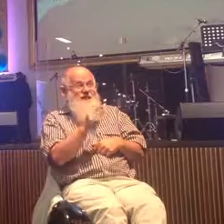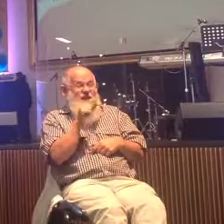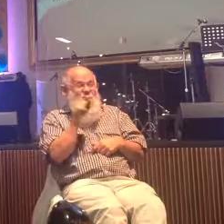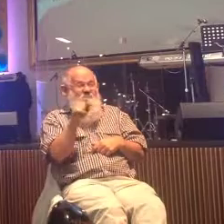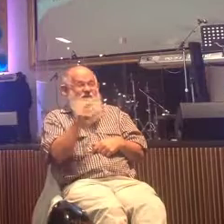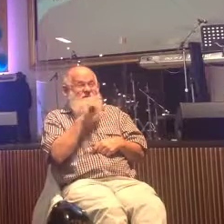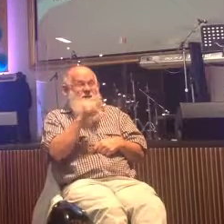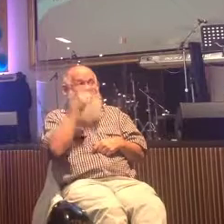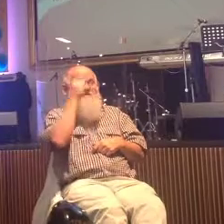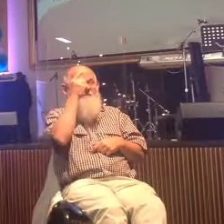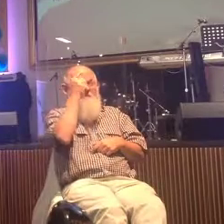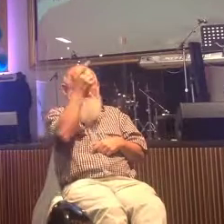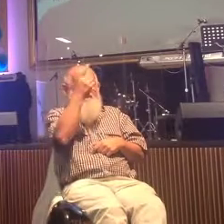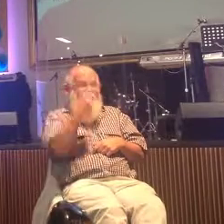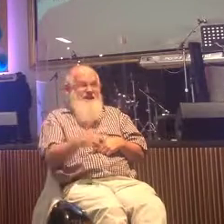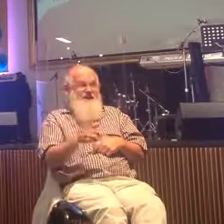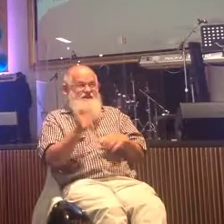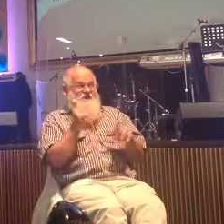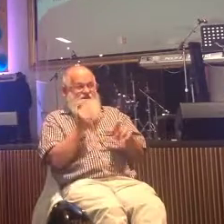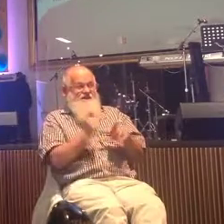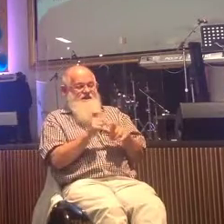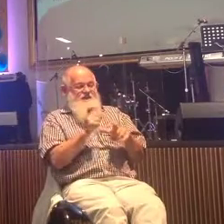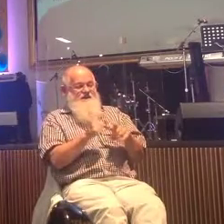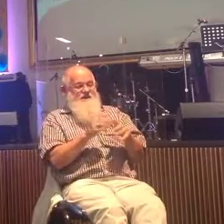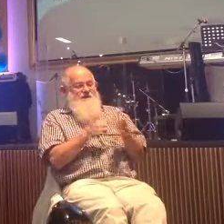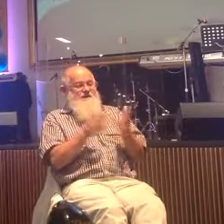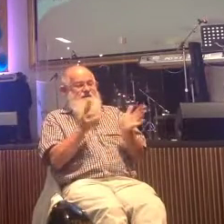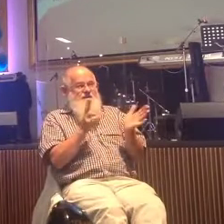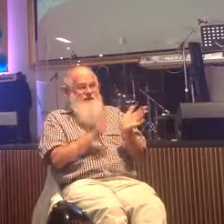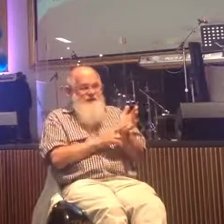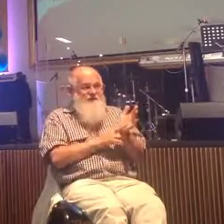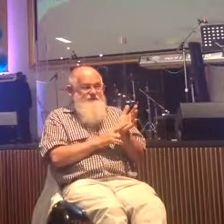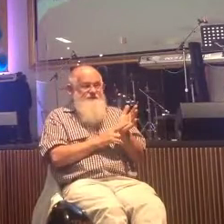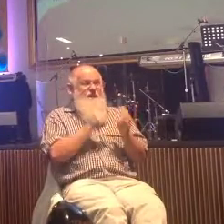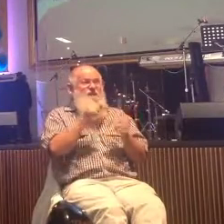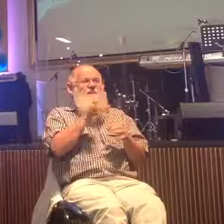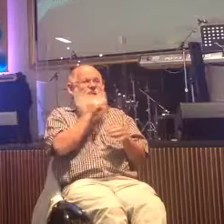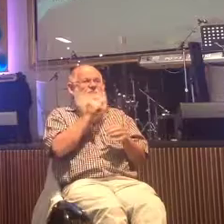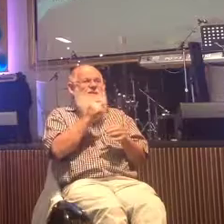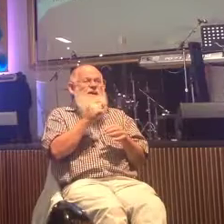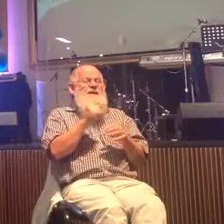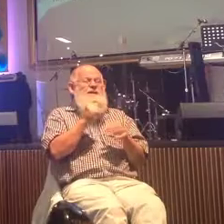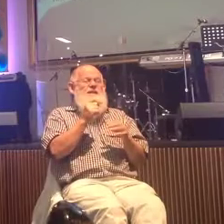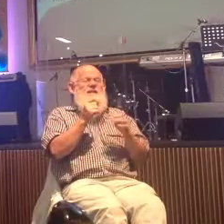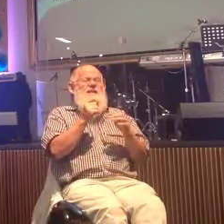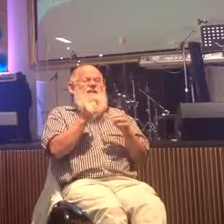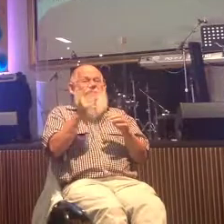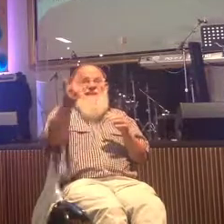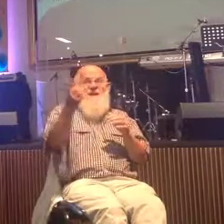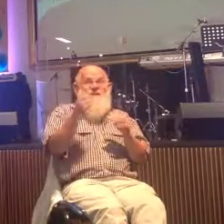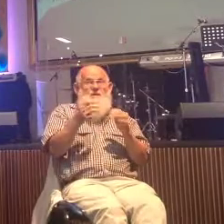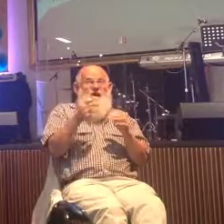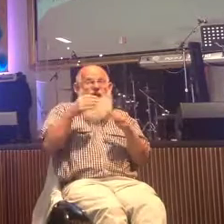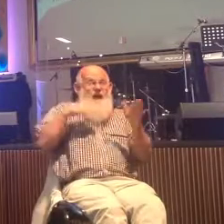of Jesus and beg not to be tortured. Jesus Christ is Lord